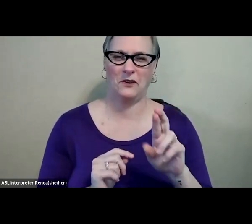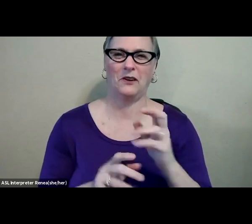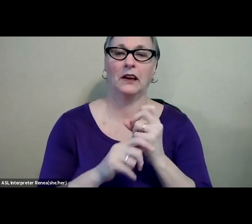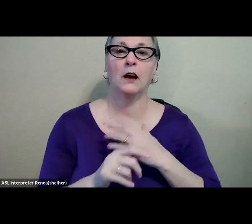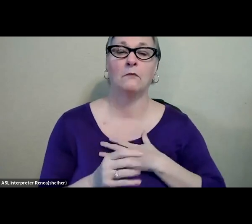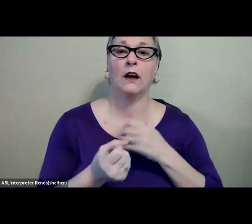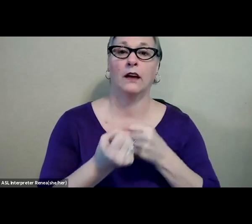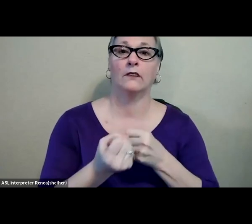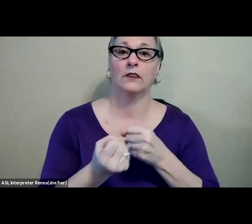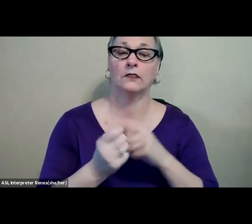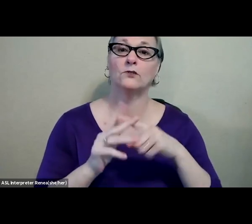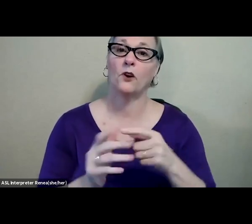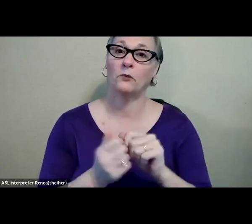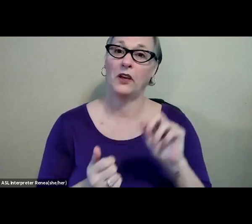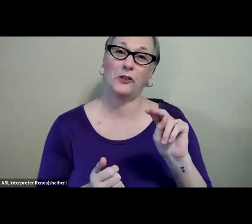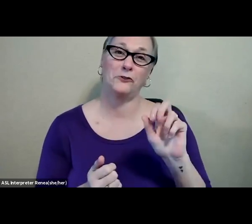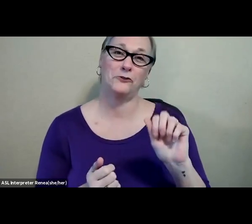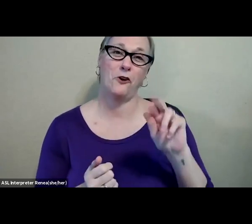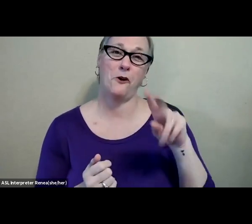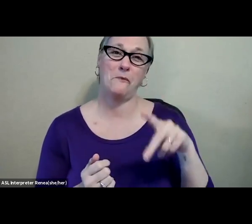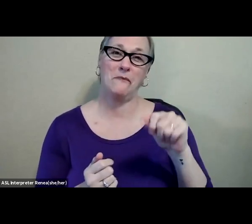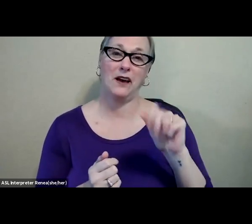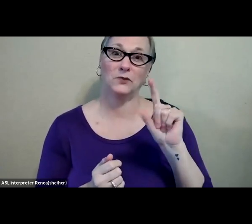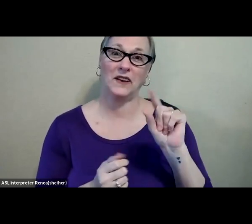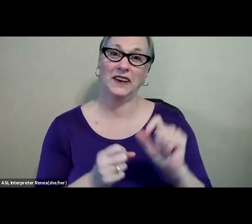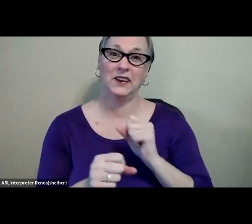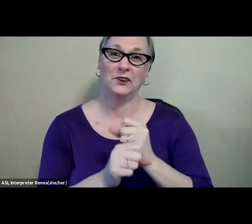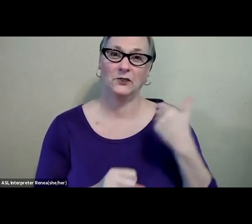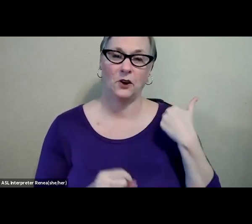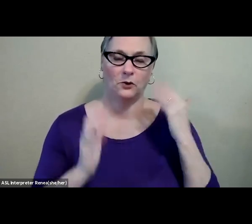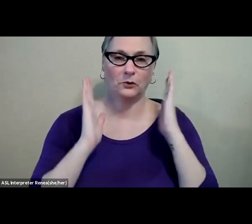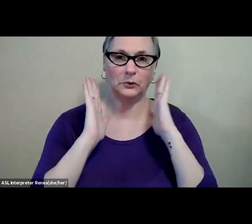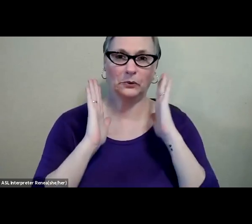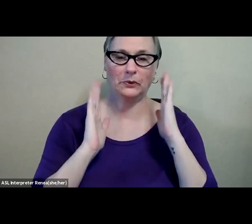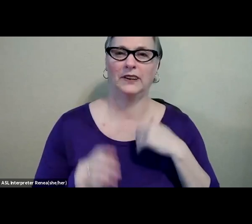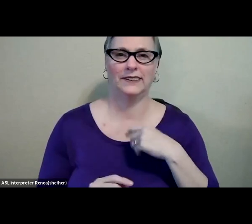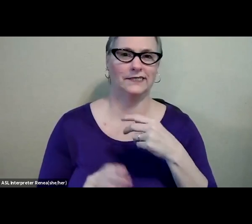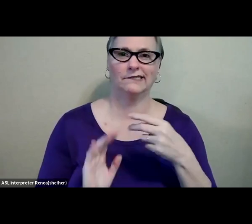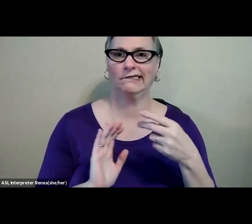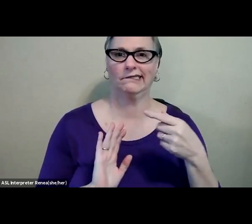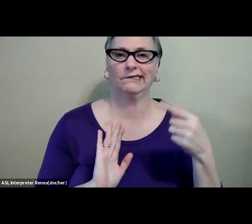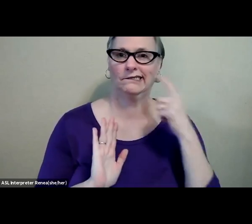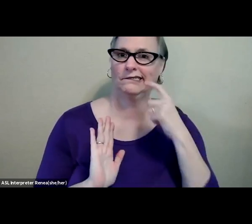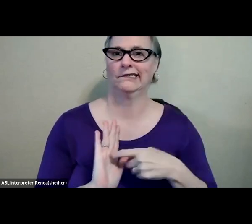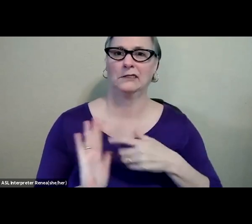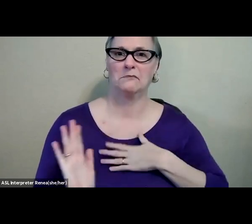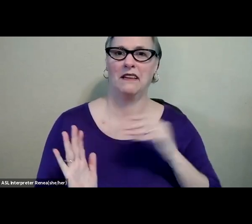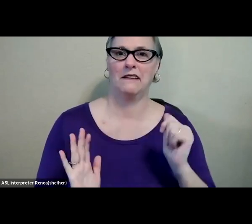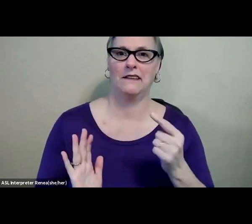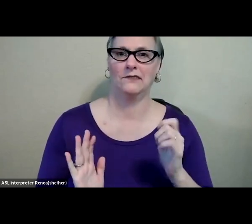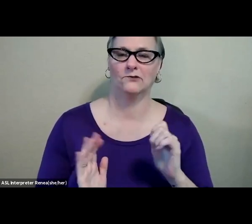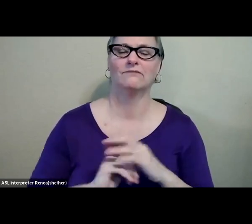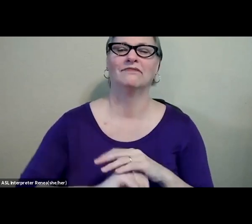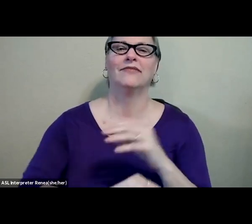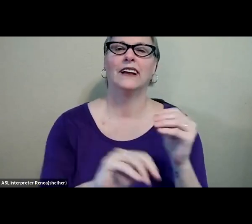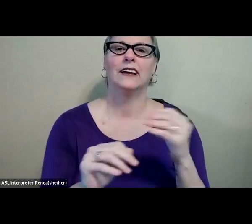start with narpa about 20 years ago so i'm totally aging myself right now um and my advocacy